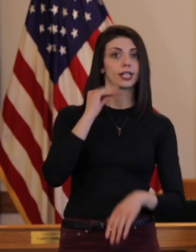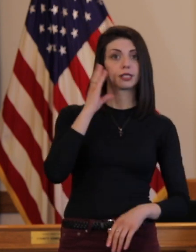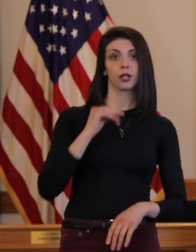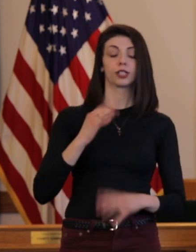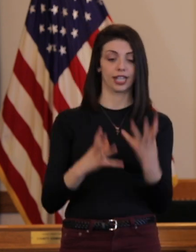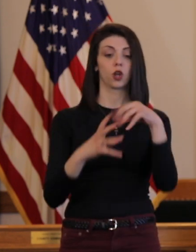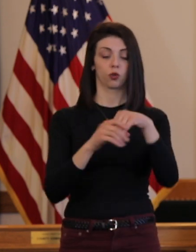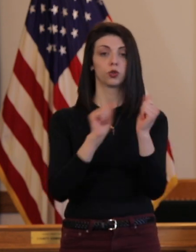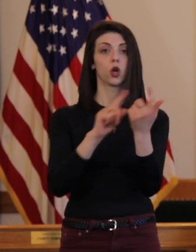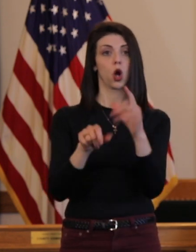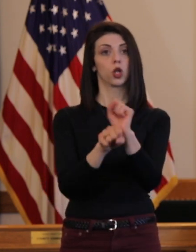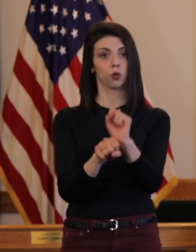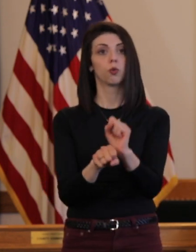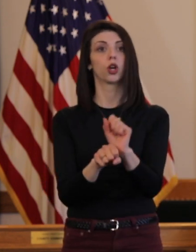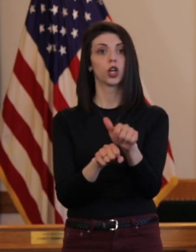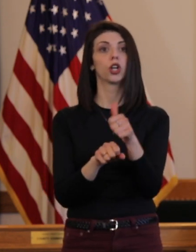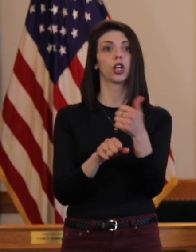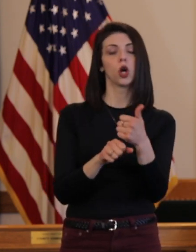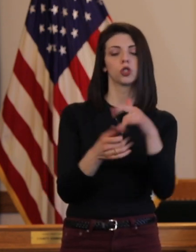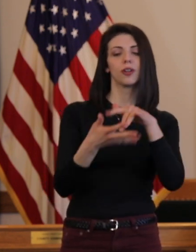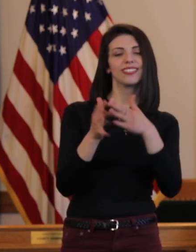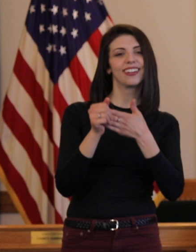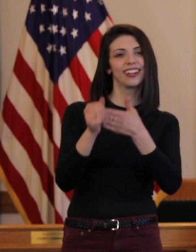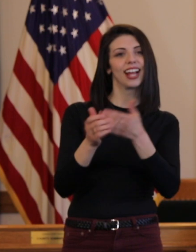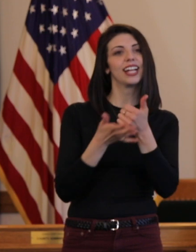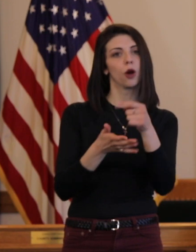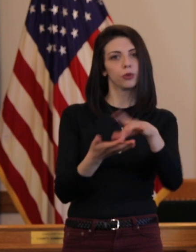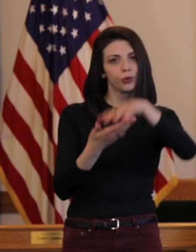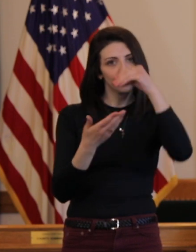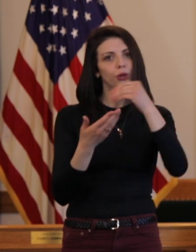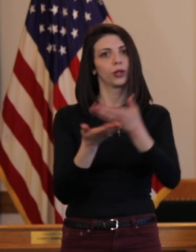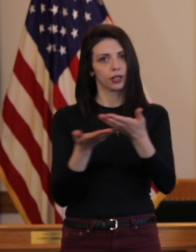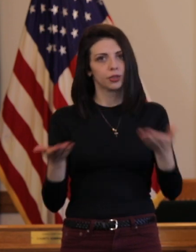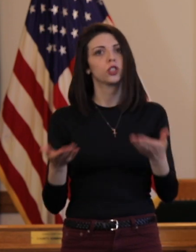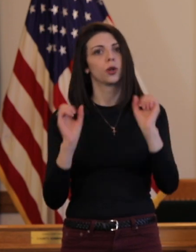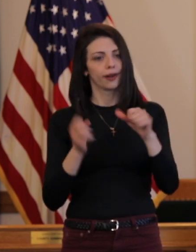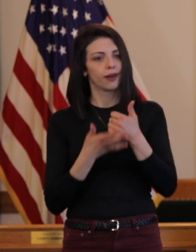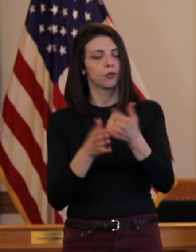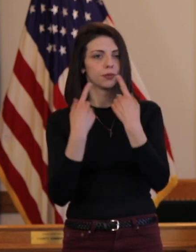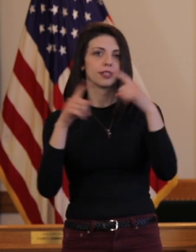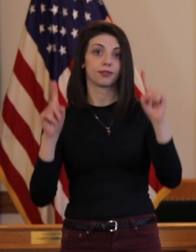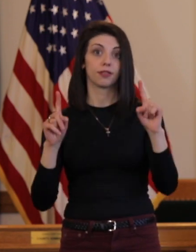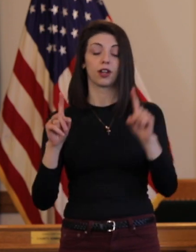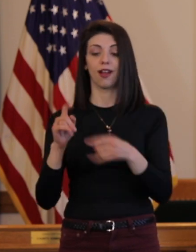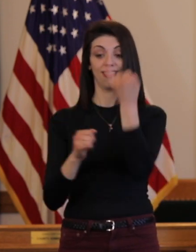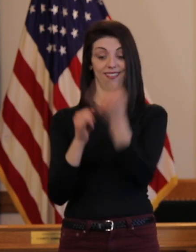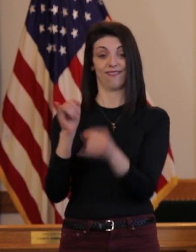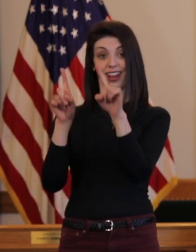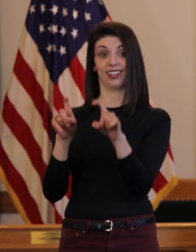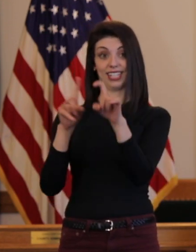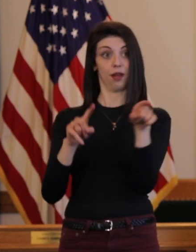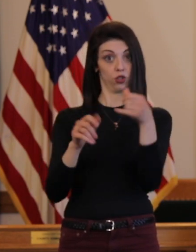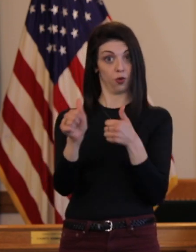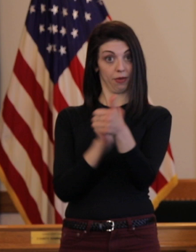coursework and a transcript study guide to help you learn the material and be successful. After you pass the final exam in a course, you